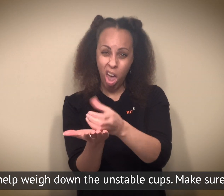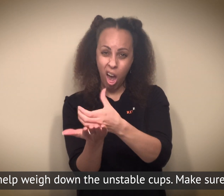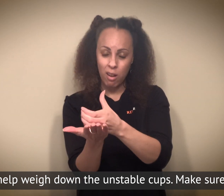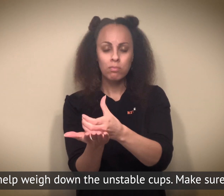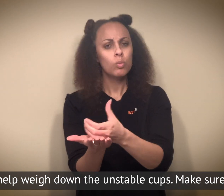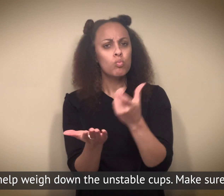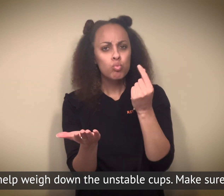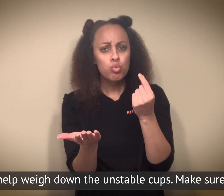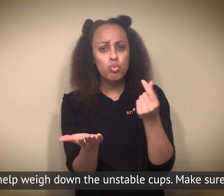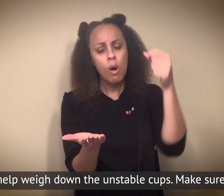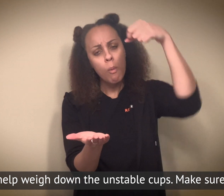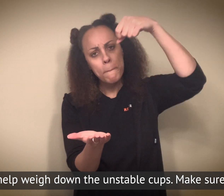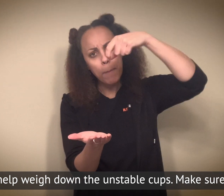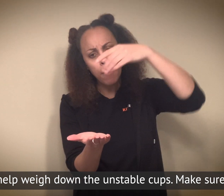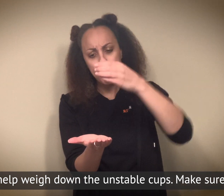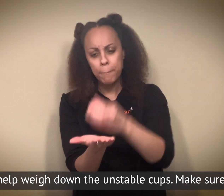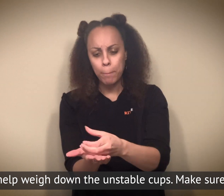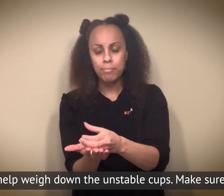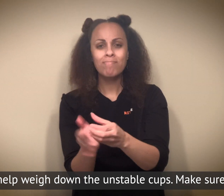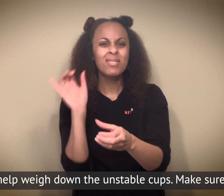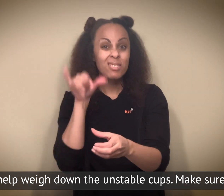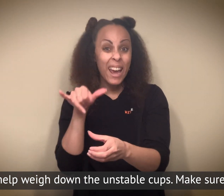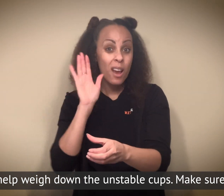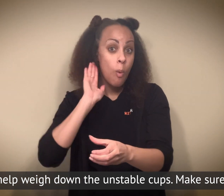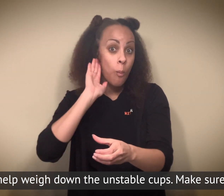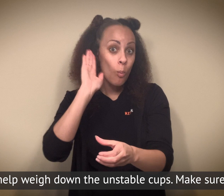the unstable cups.